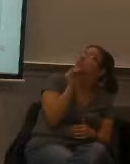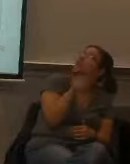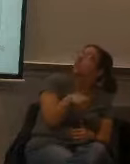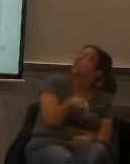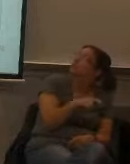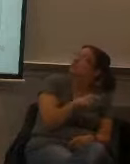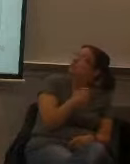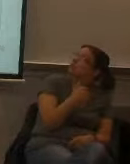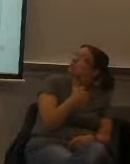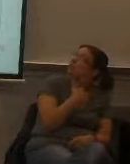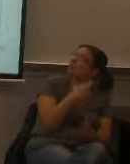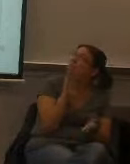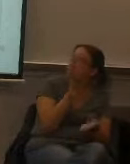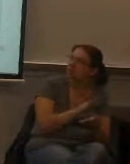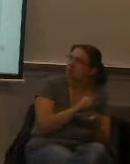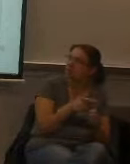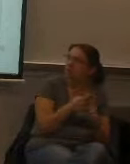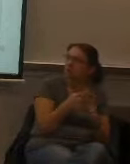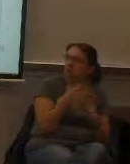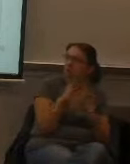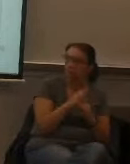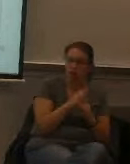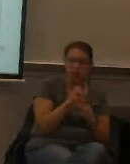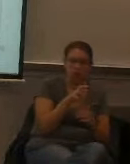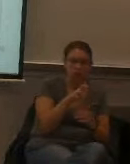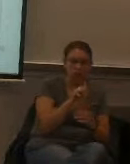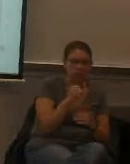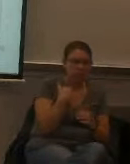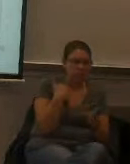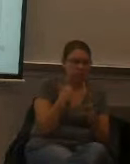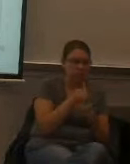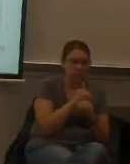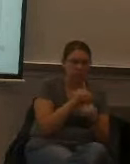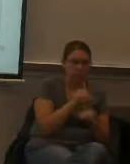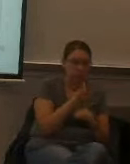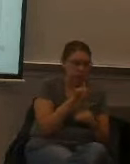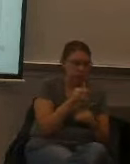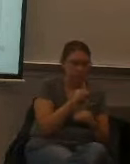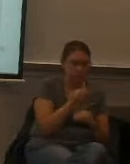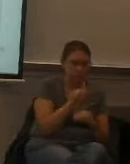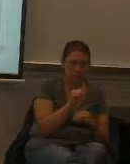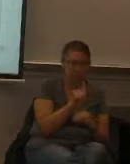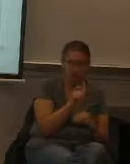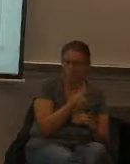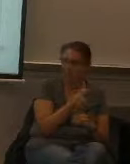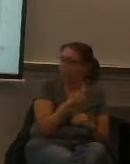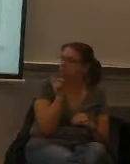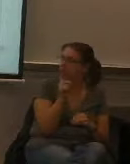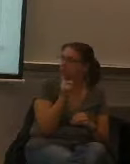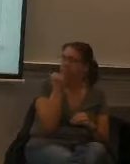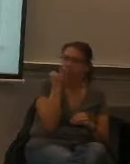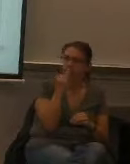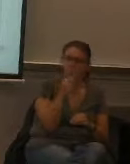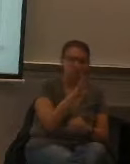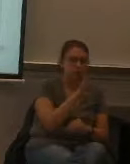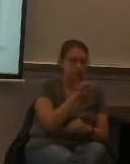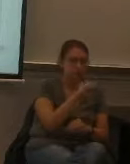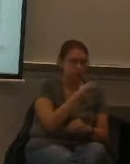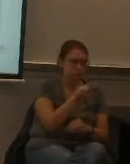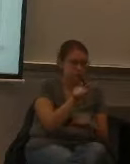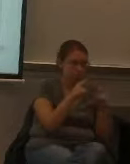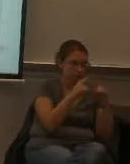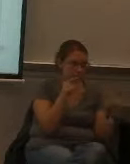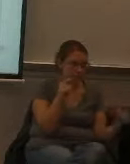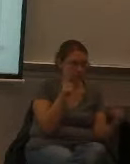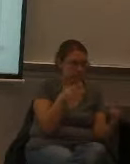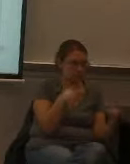them have less, and the top carnivores have almost no biomass at all. And this is the idea of a biomass pyramid, that you